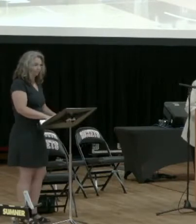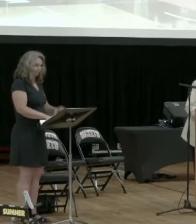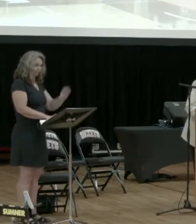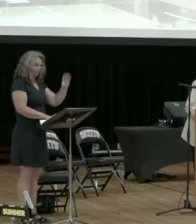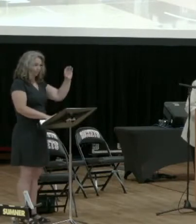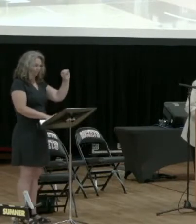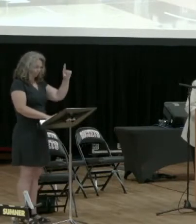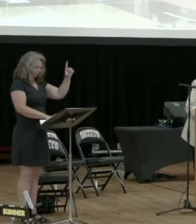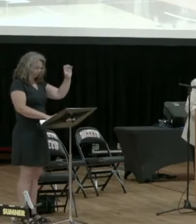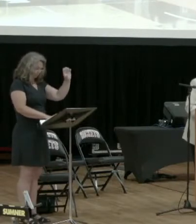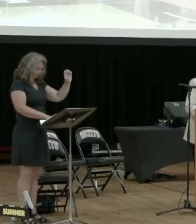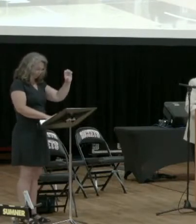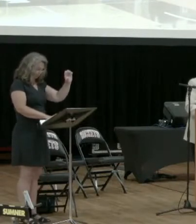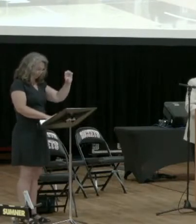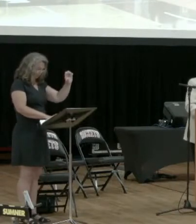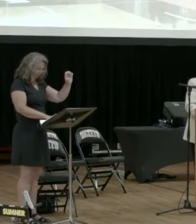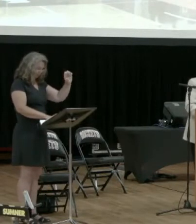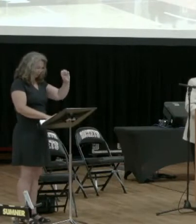Cole Norby.